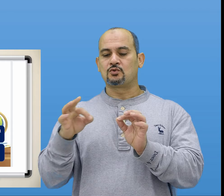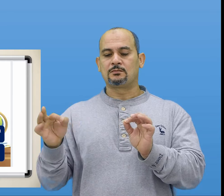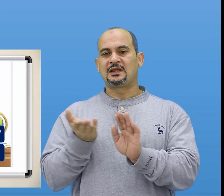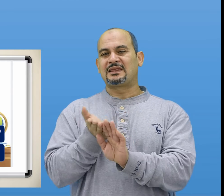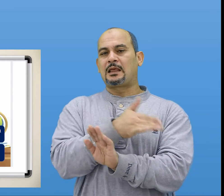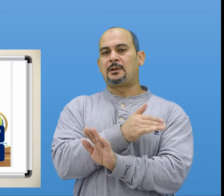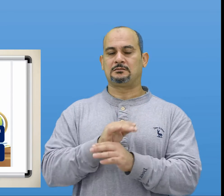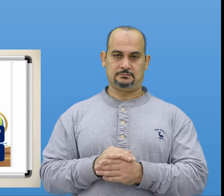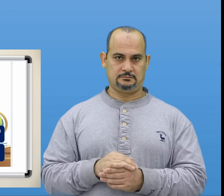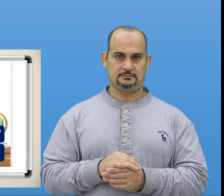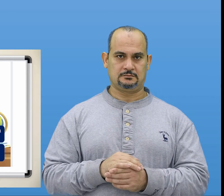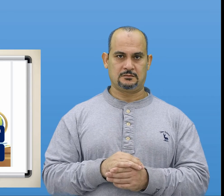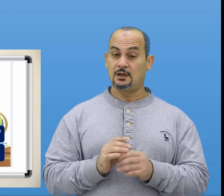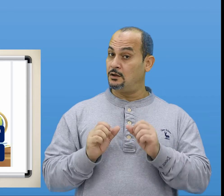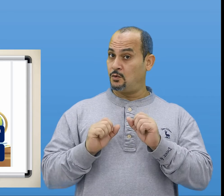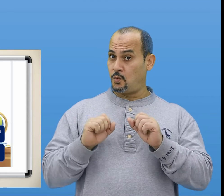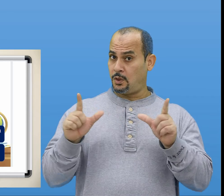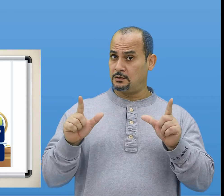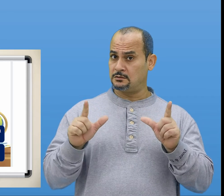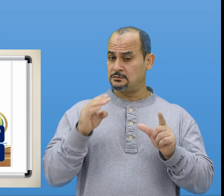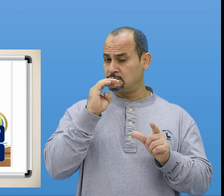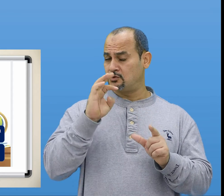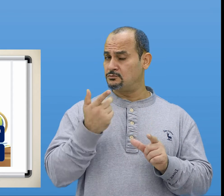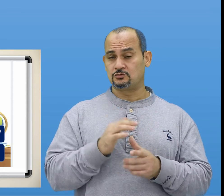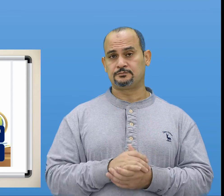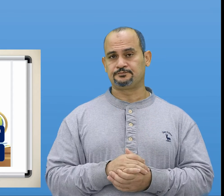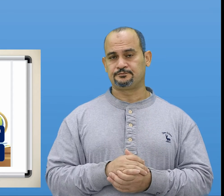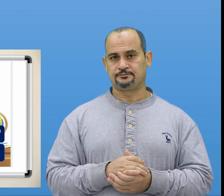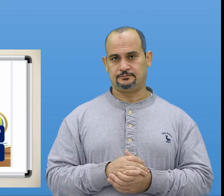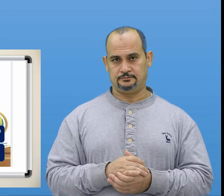exit. Of course, the roundabouts usually have 3 exits. Or 4 exits. The